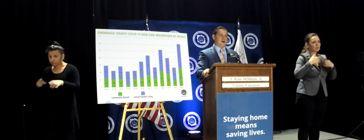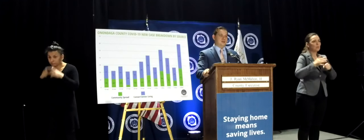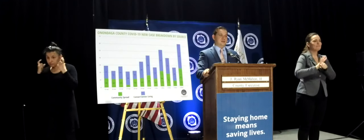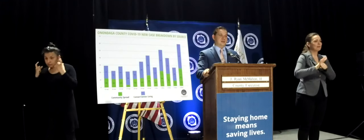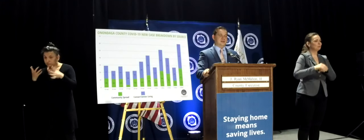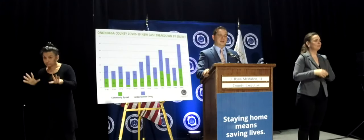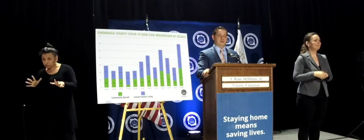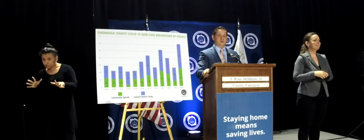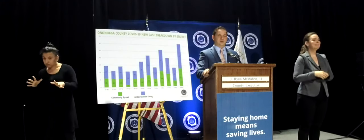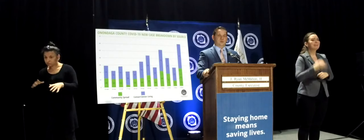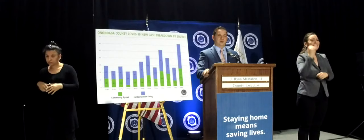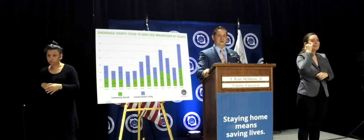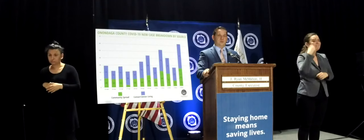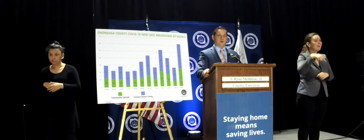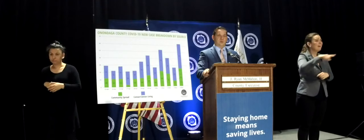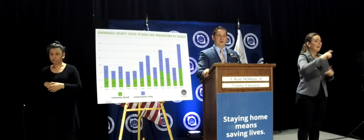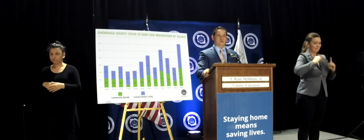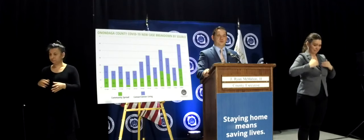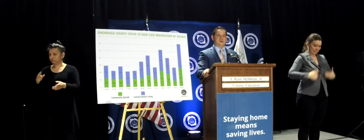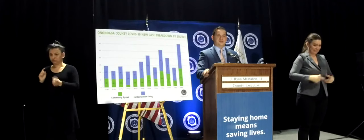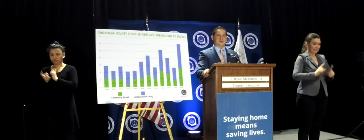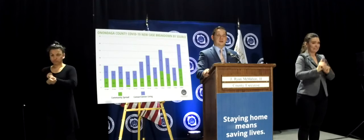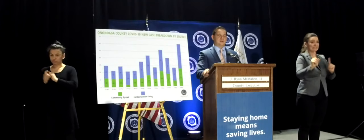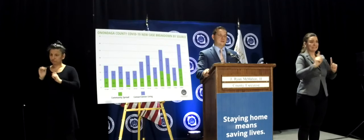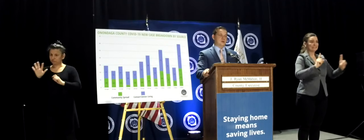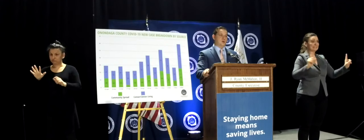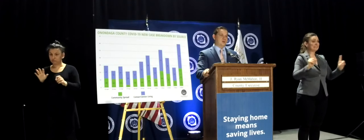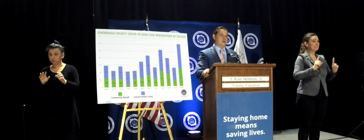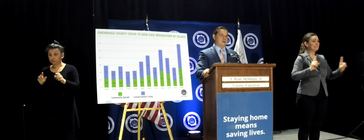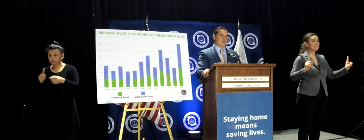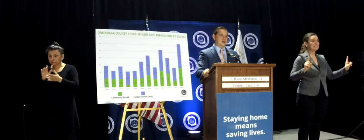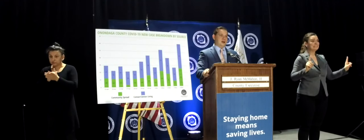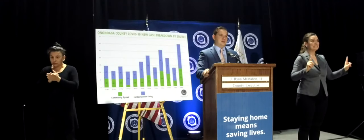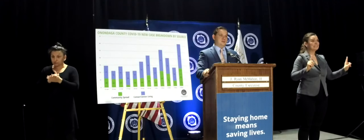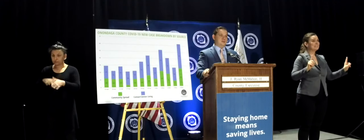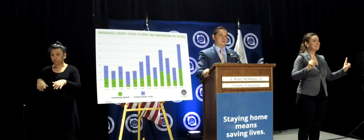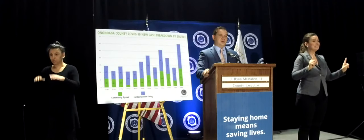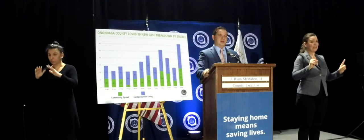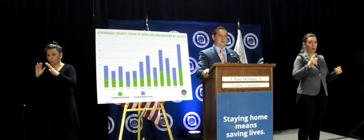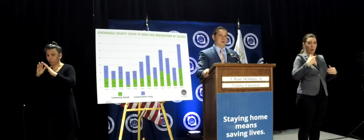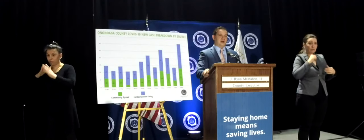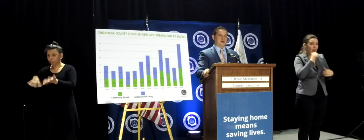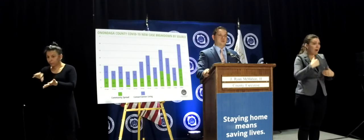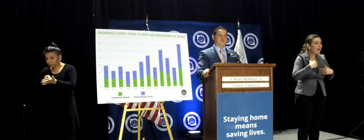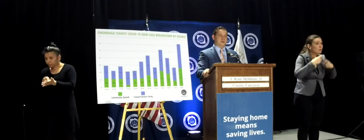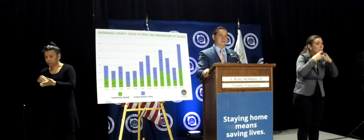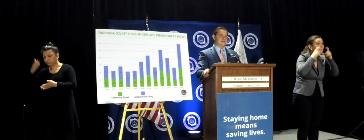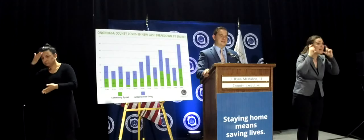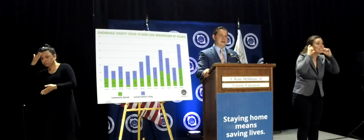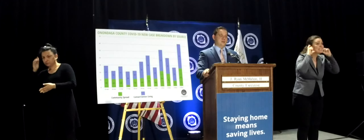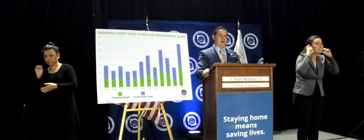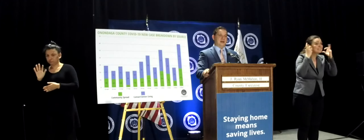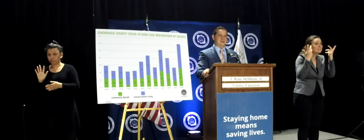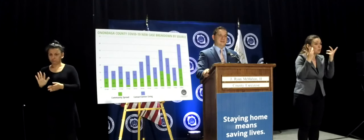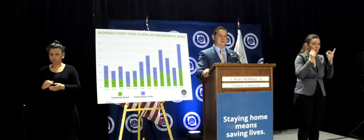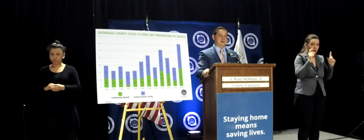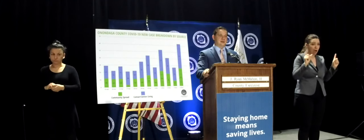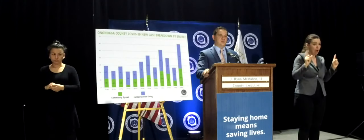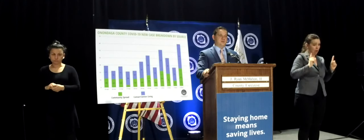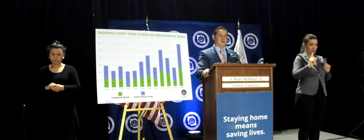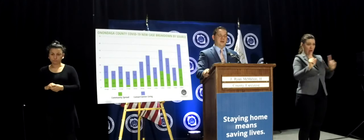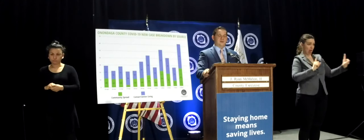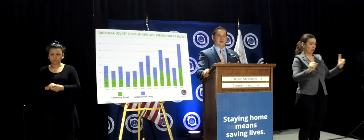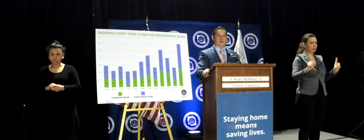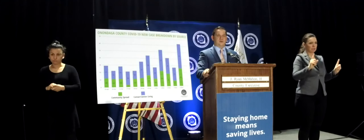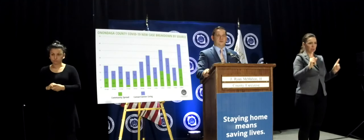it can get you and everybody around you very sick. So we made a lot of progress. We've basically stabilized.